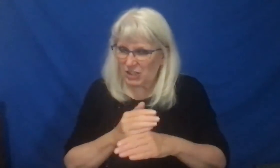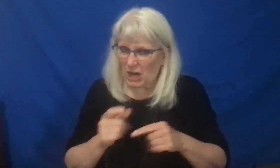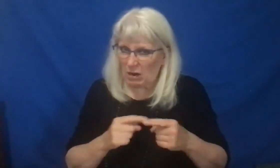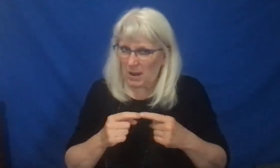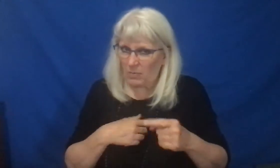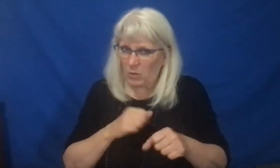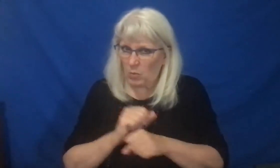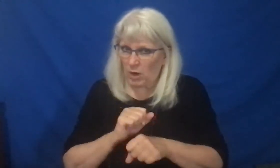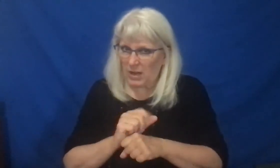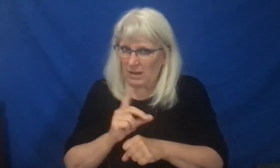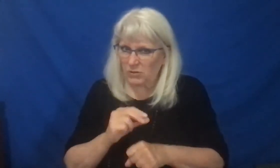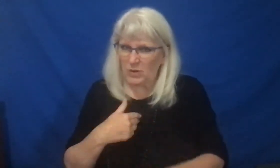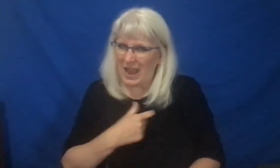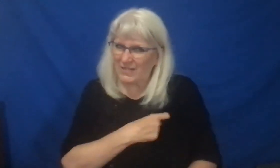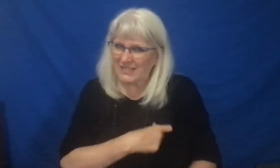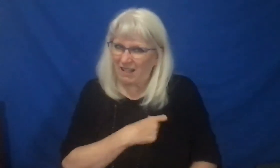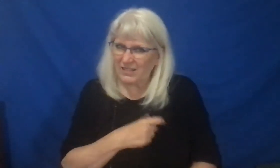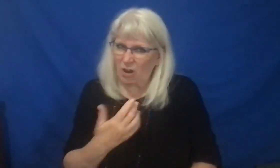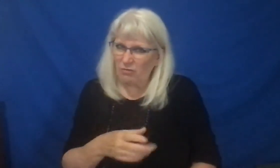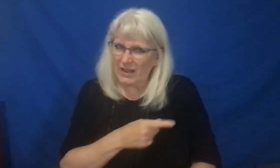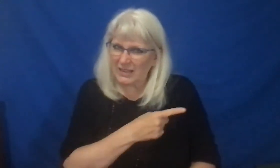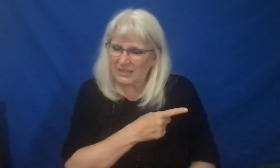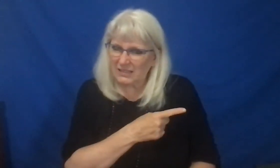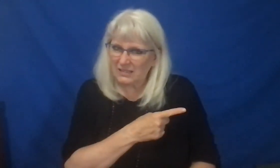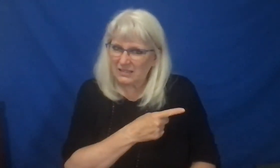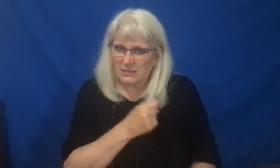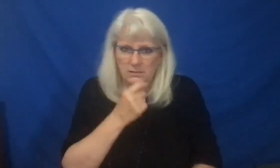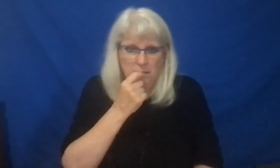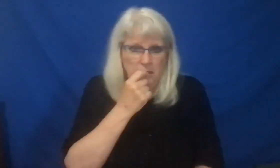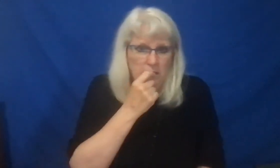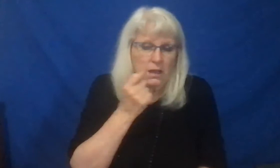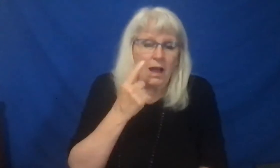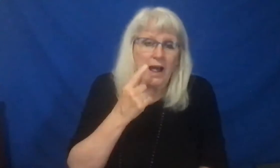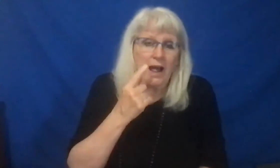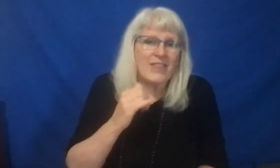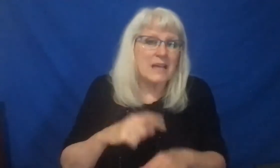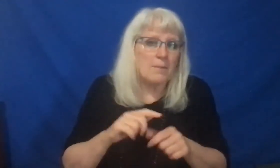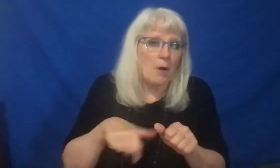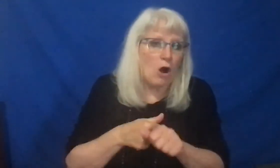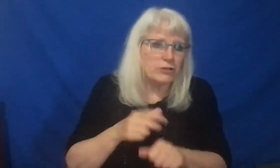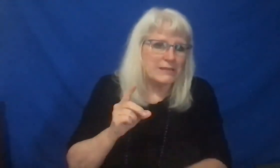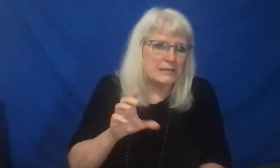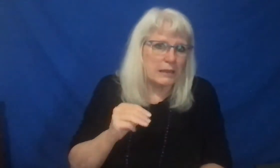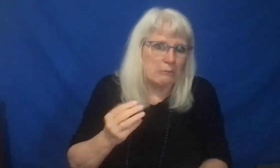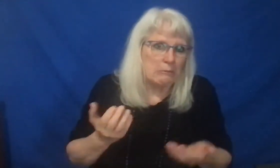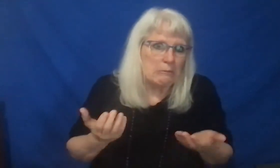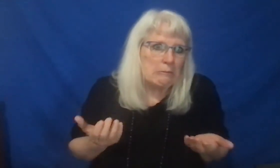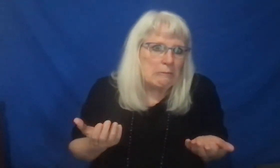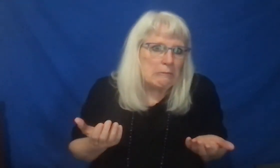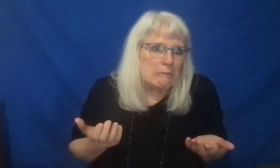a delegate, and like, I was at the time still an alternate DCM. And I'm like, how does this all fit? You know, how does this